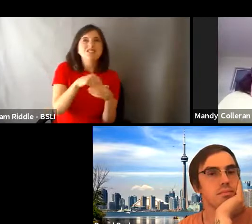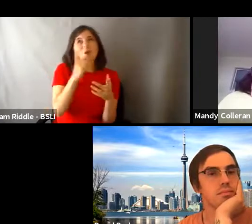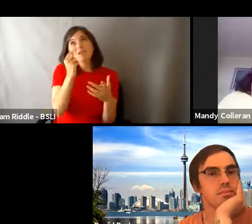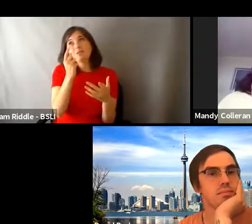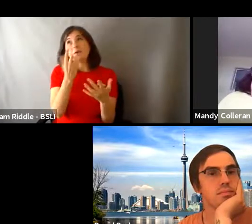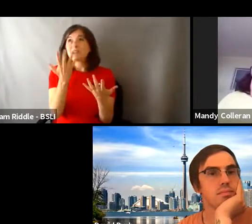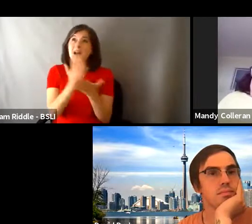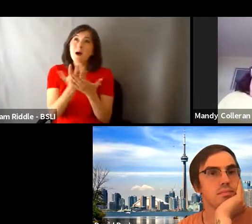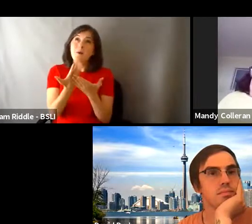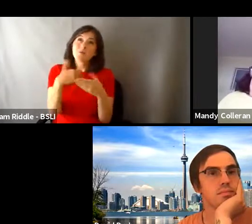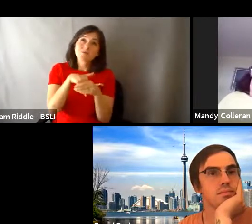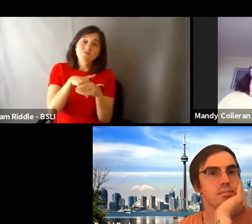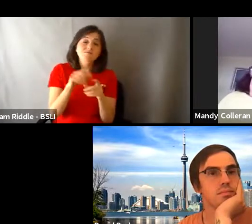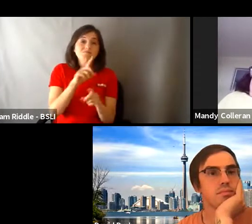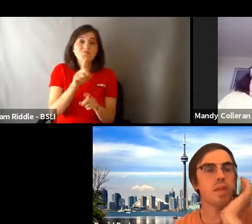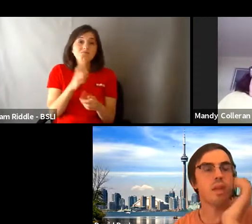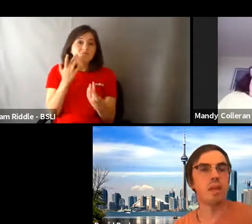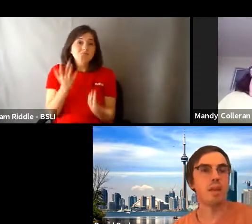incorporated.